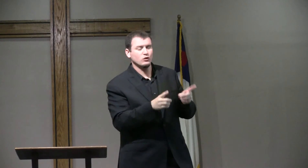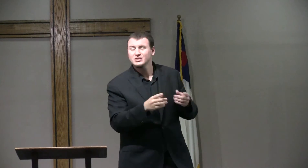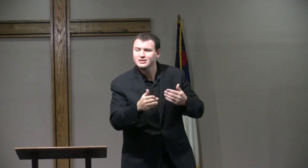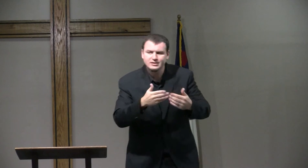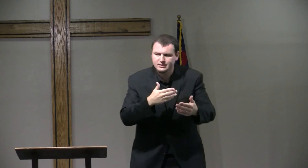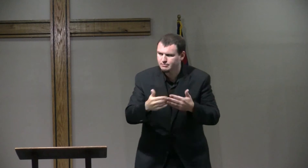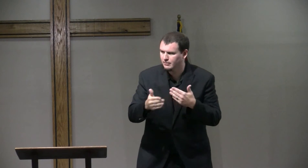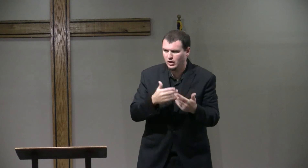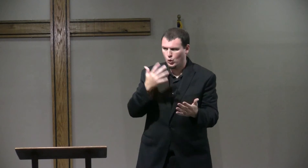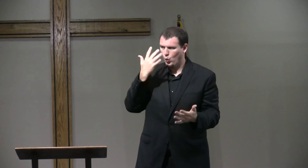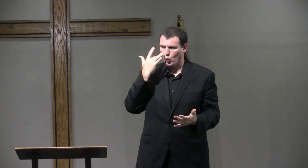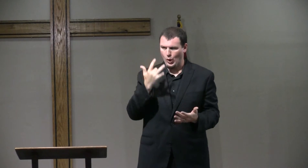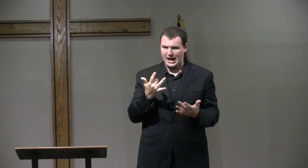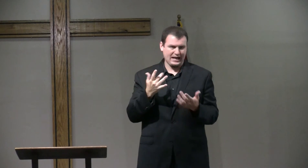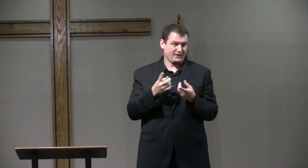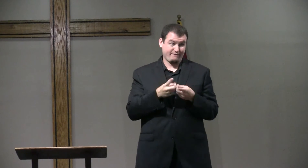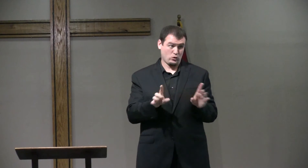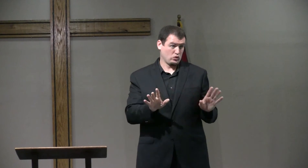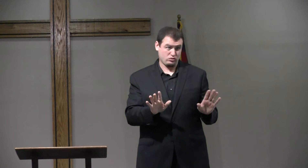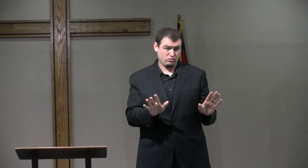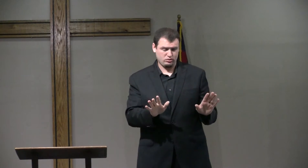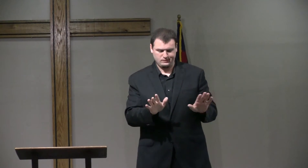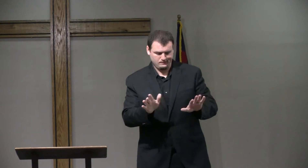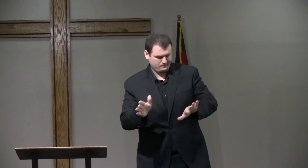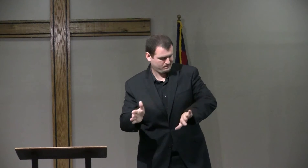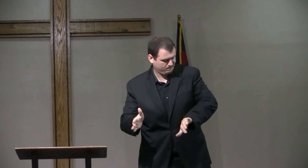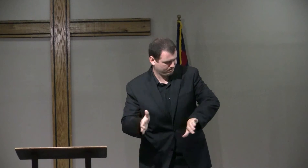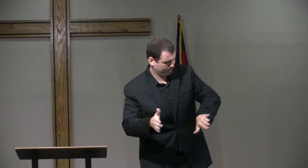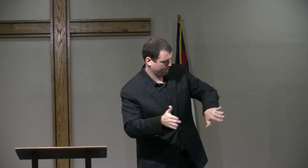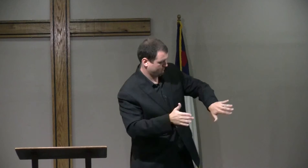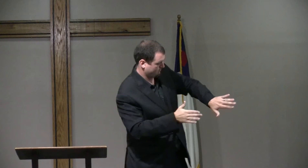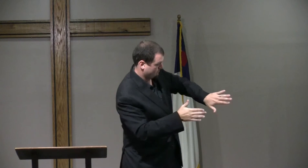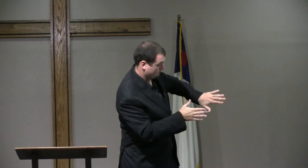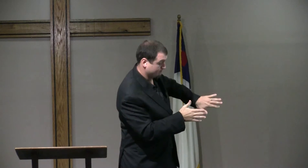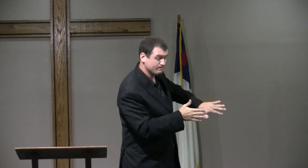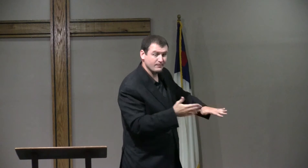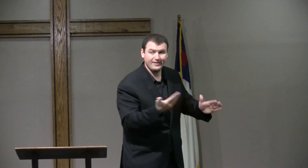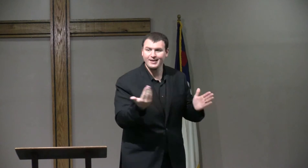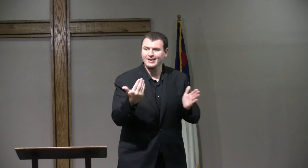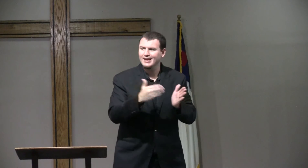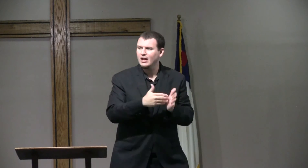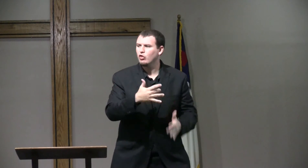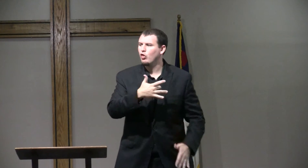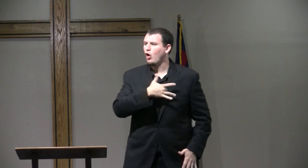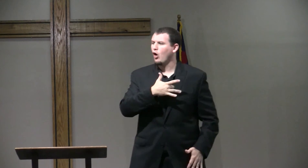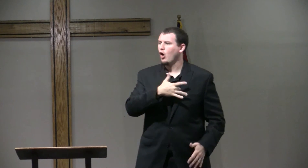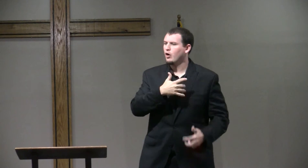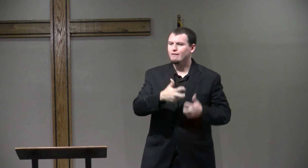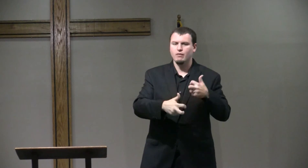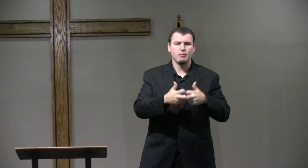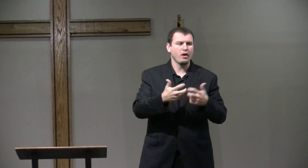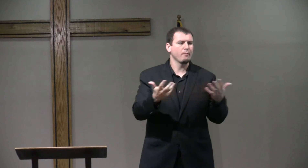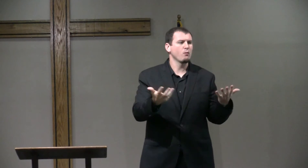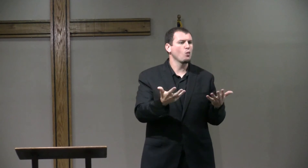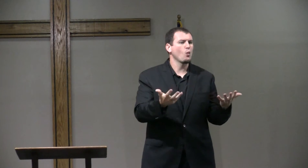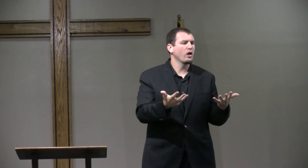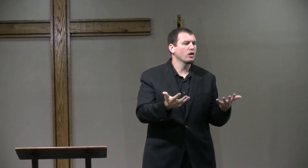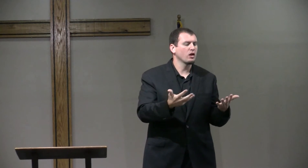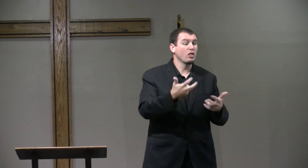the reason I got a divorce, well, it doesn't matter. I don't want to hear about the reason. We're